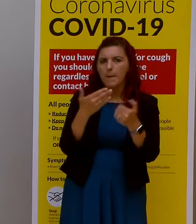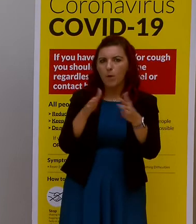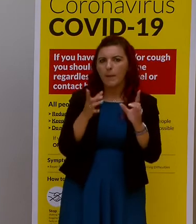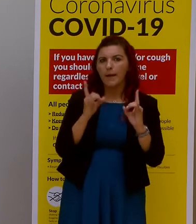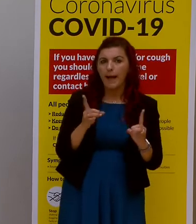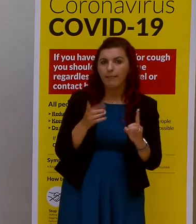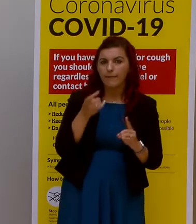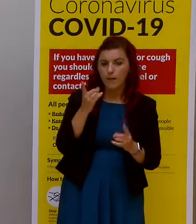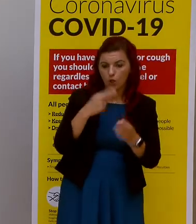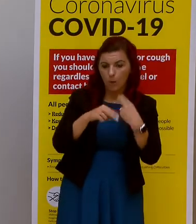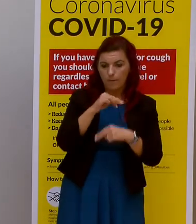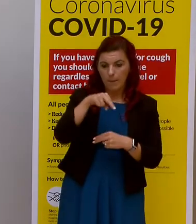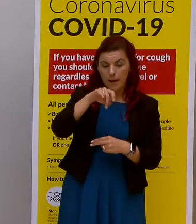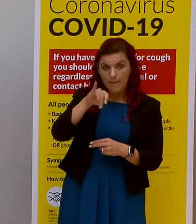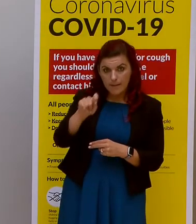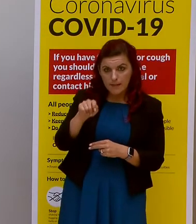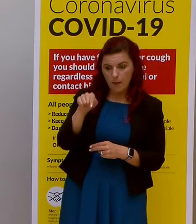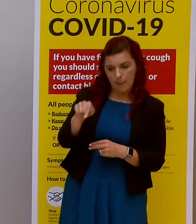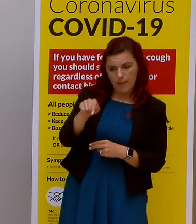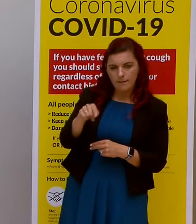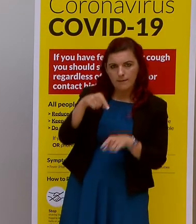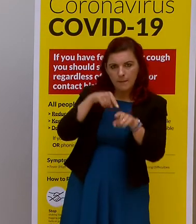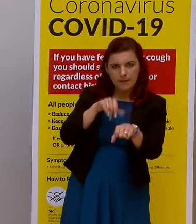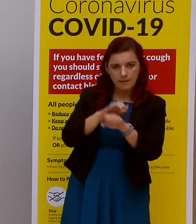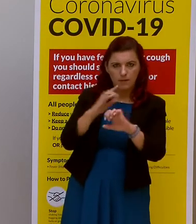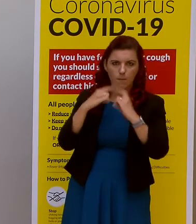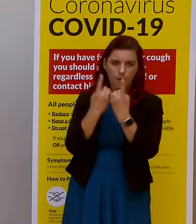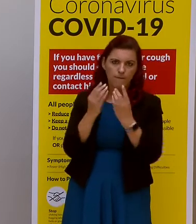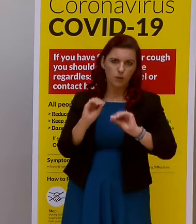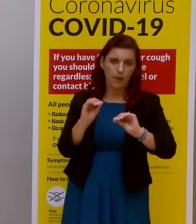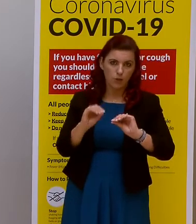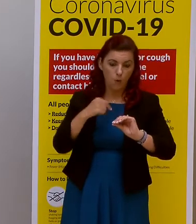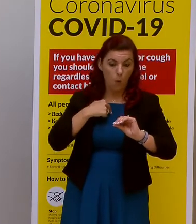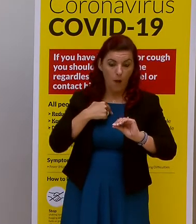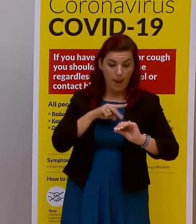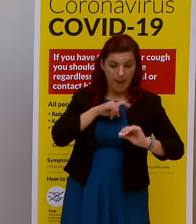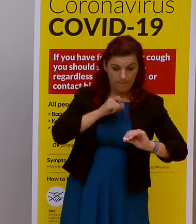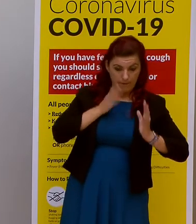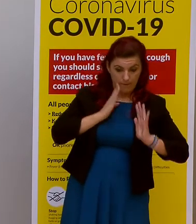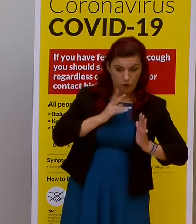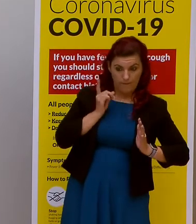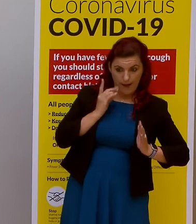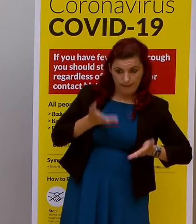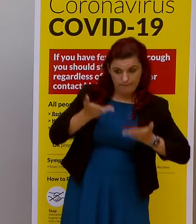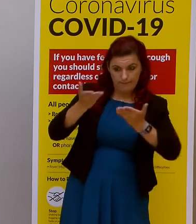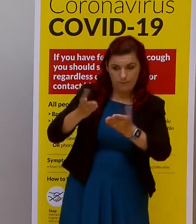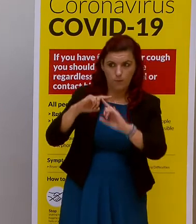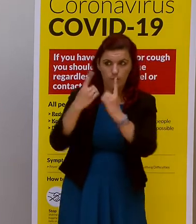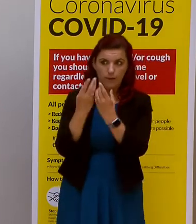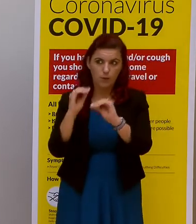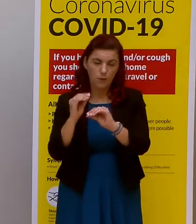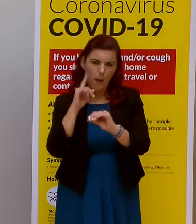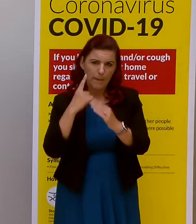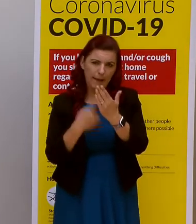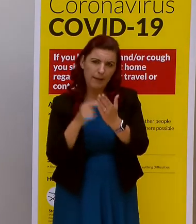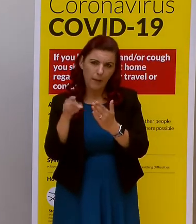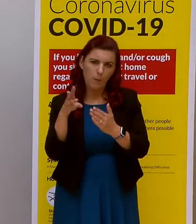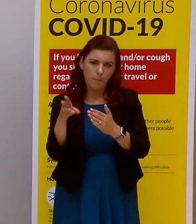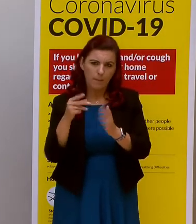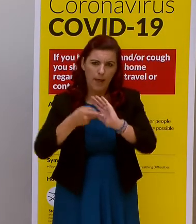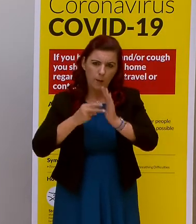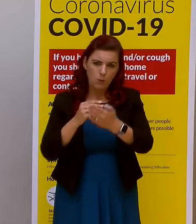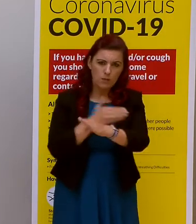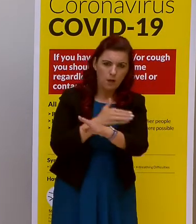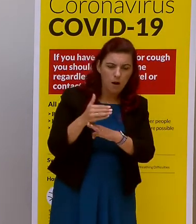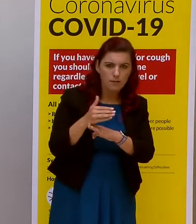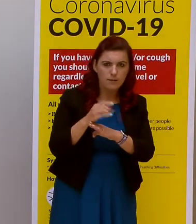NEFIT is operationalised, that would be a matter for the Department of Education and schools. But as my understanding is that's due to progress in September. There's no pilot